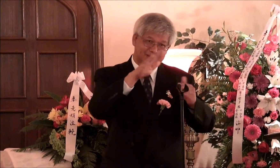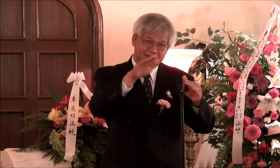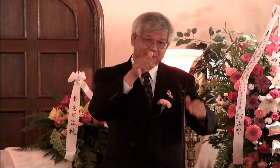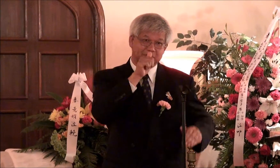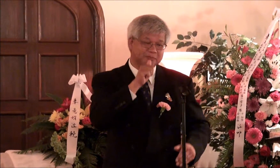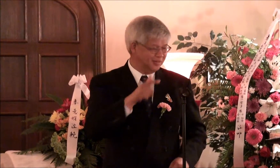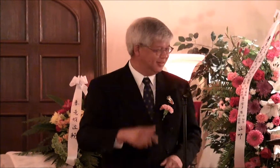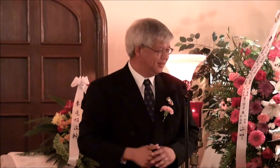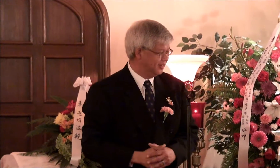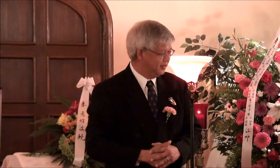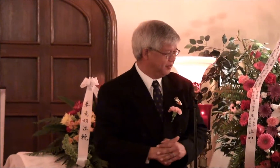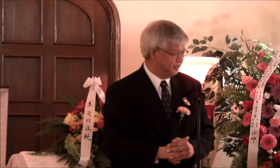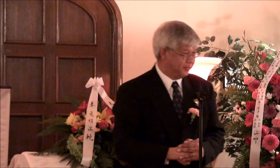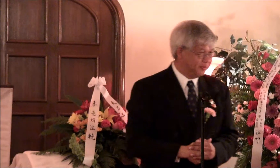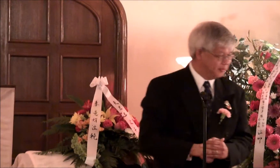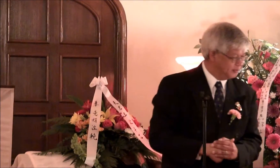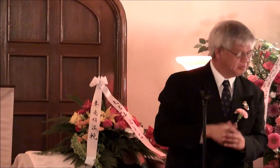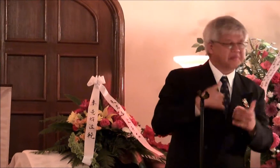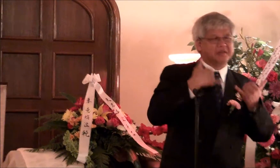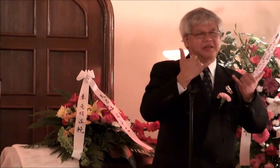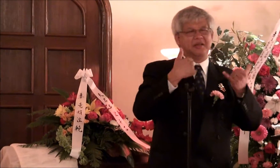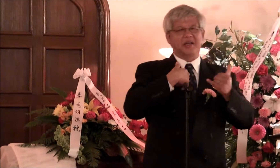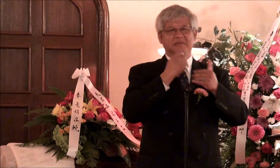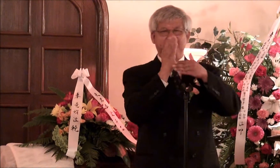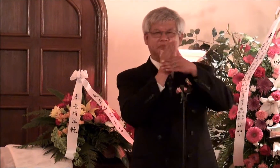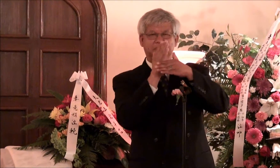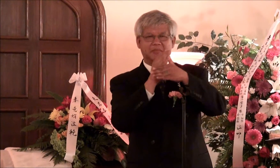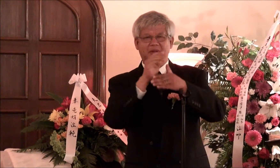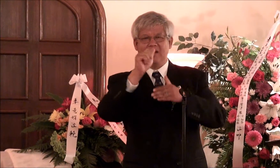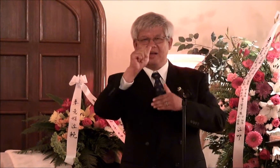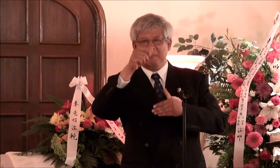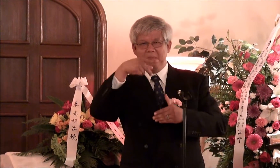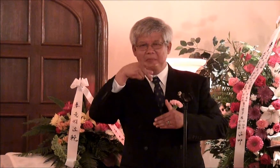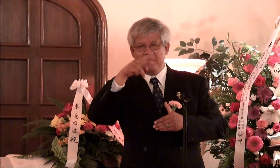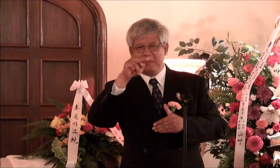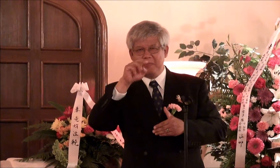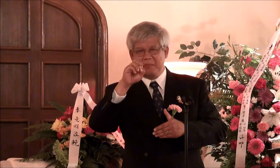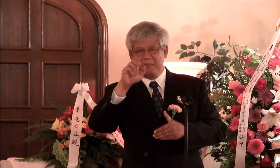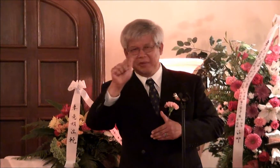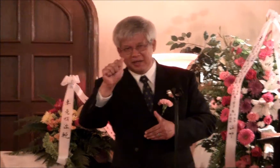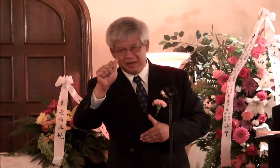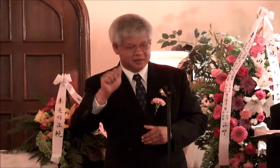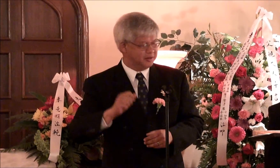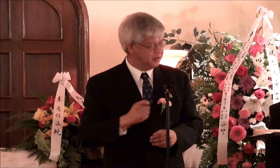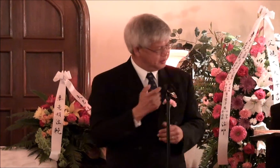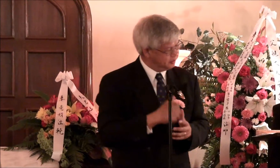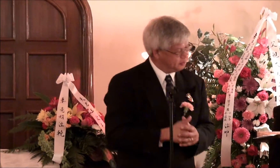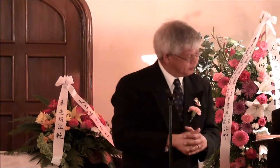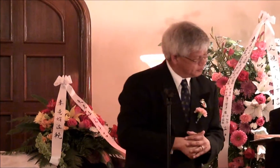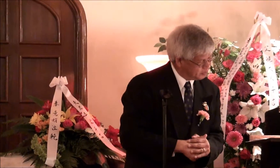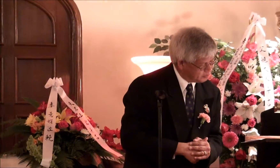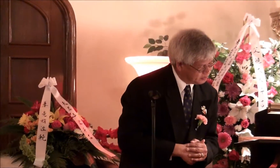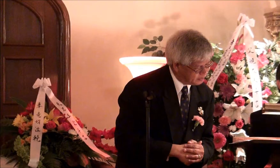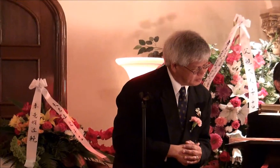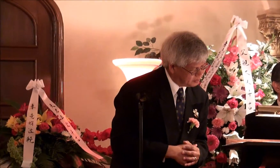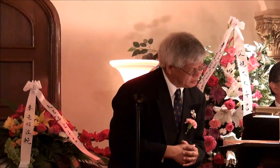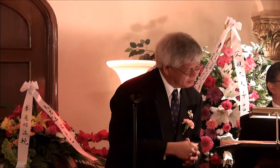another floor would still hear me snoring. So my children were also patient with me. I have mild